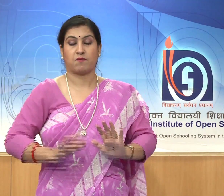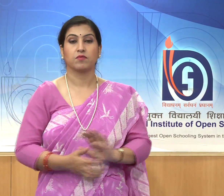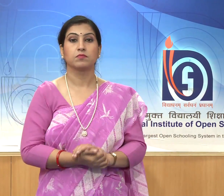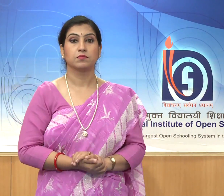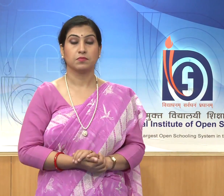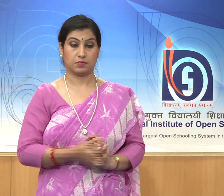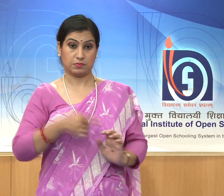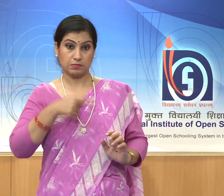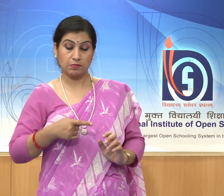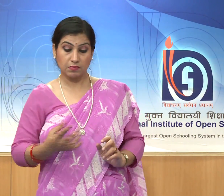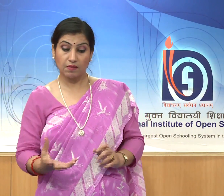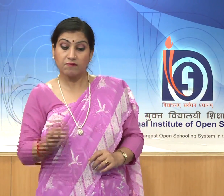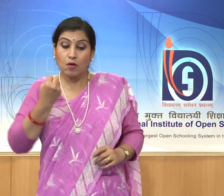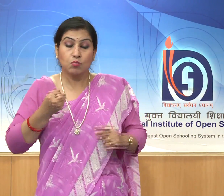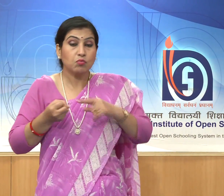The manuscripts of this period